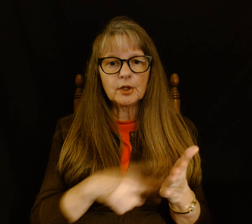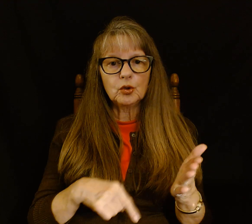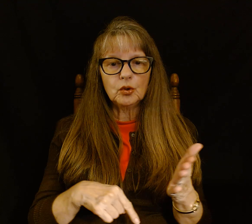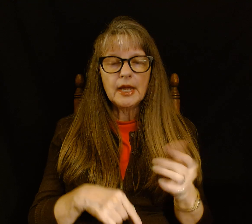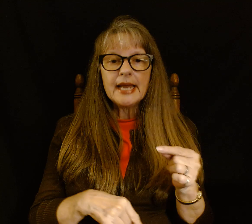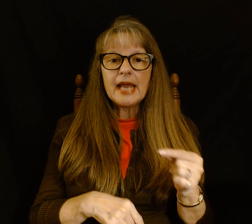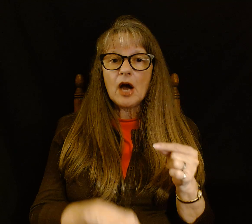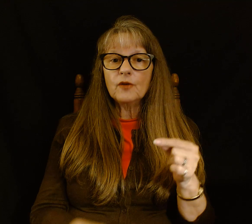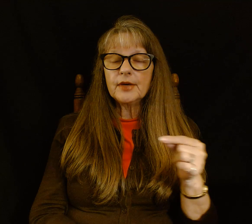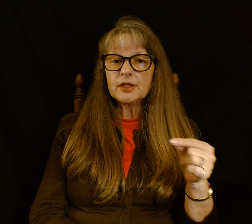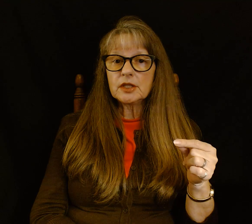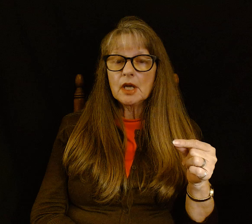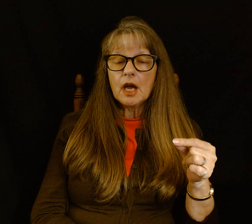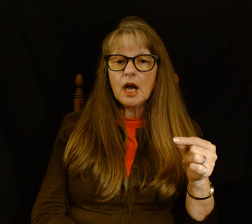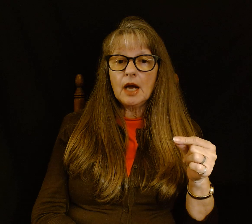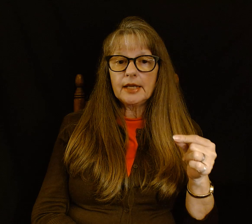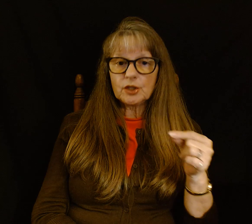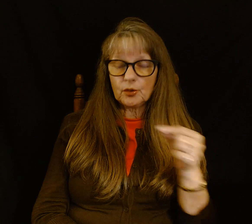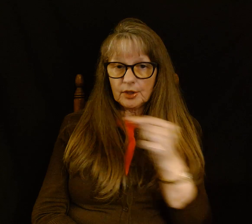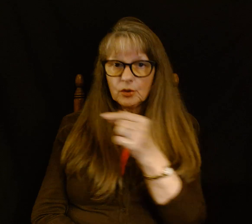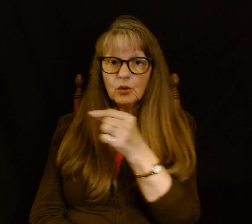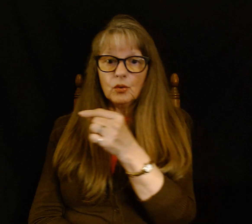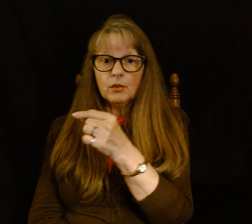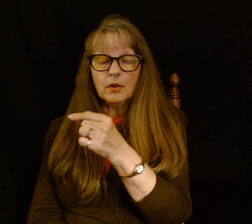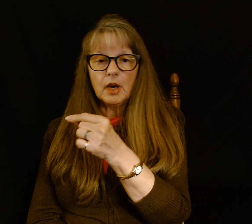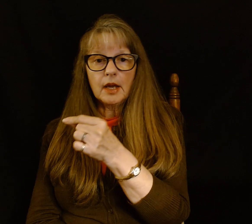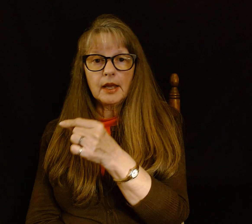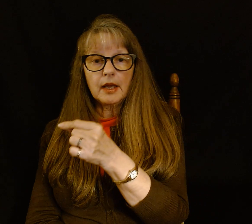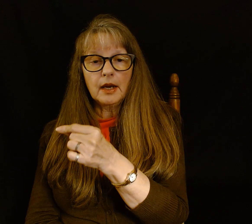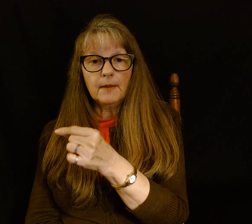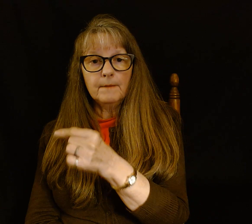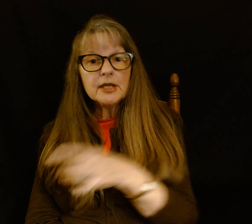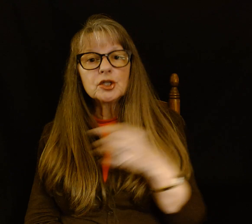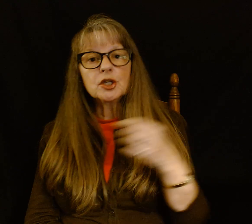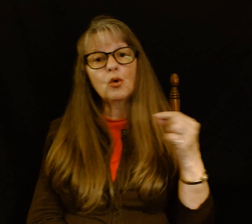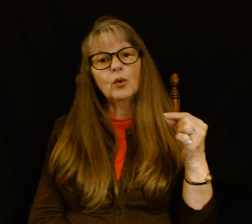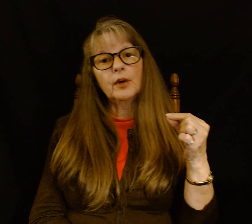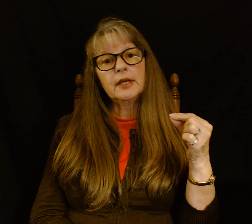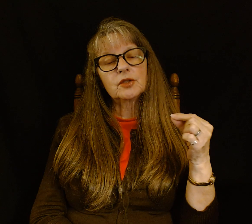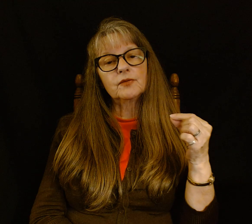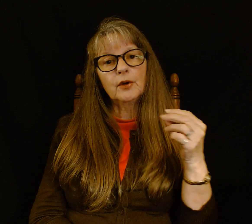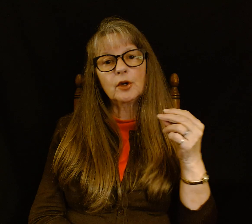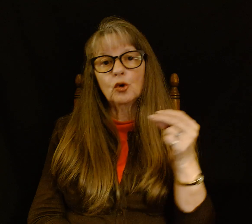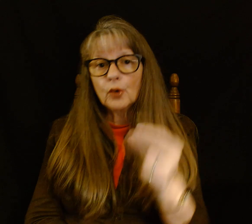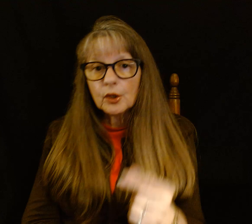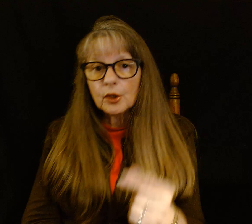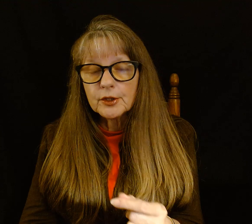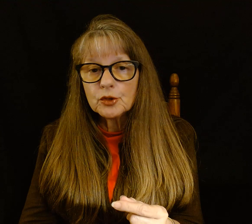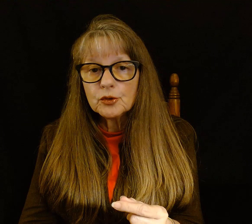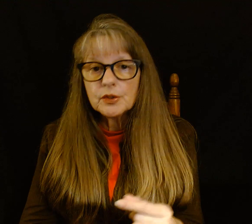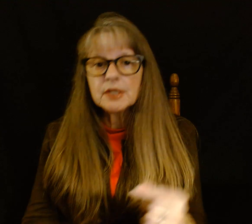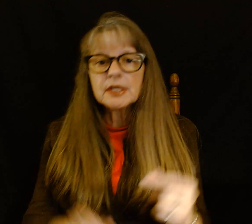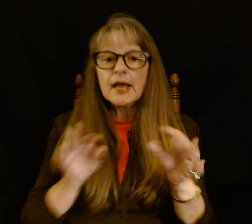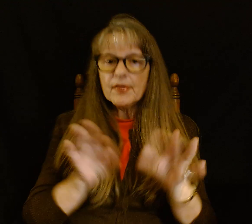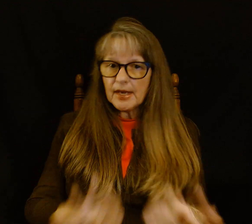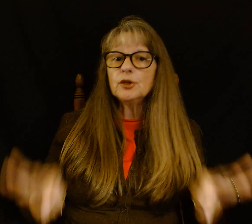critical. Now, if it's a critical mission, or it's very critical that you do this, then I do